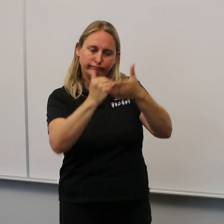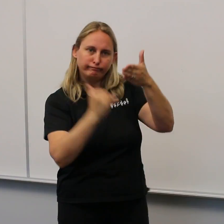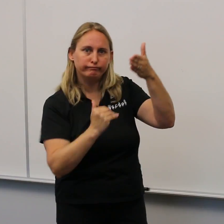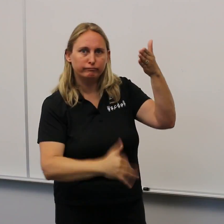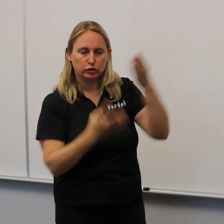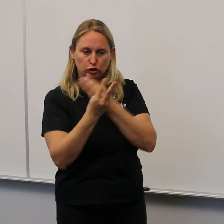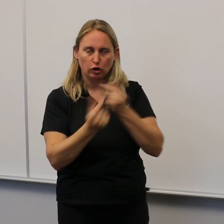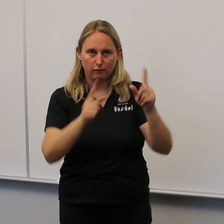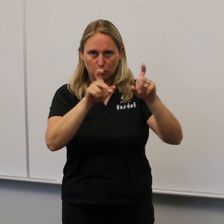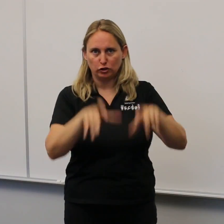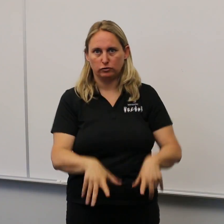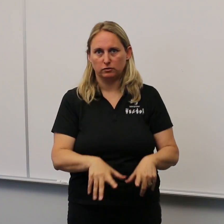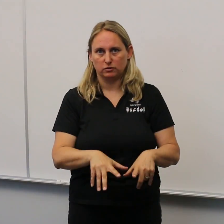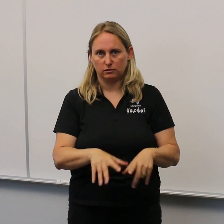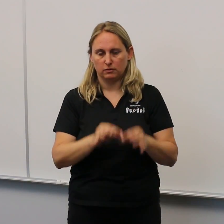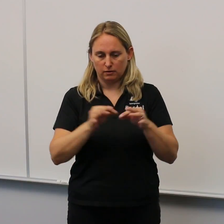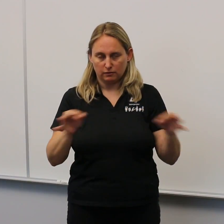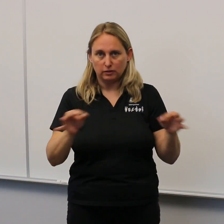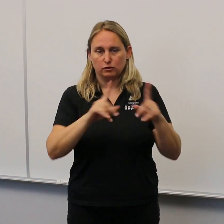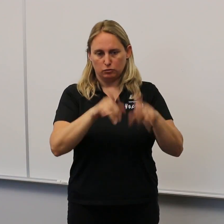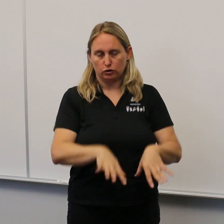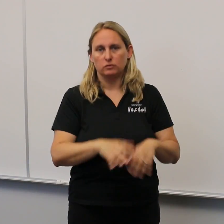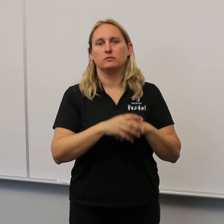first and working your way down to subtraction.